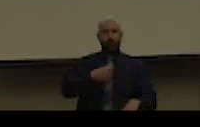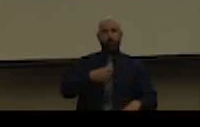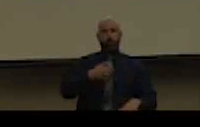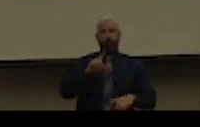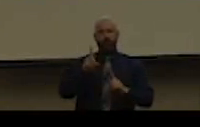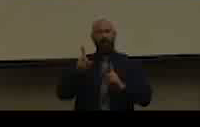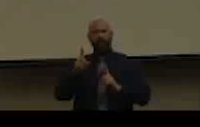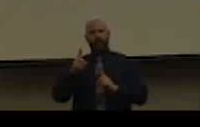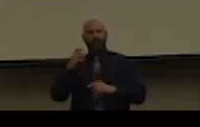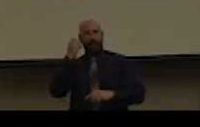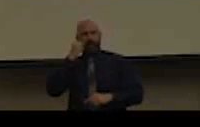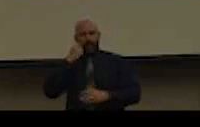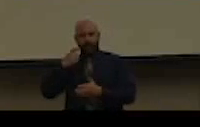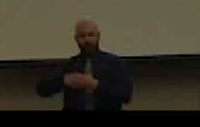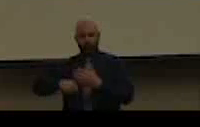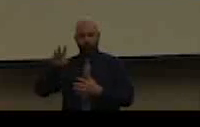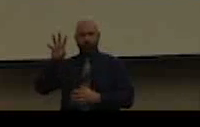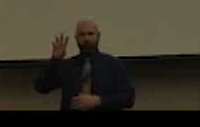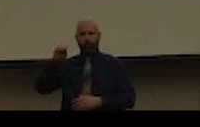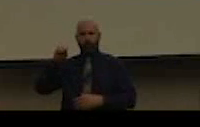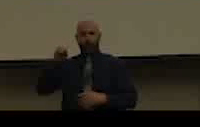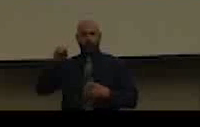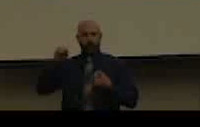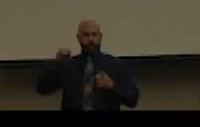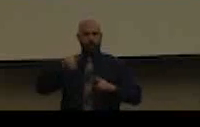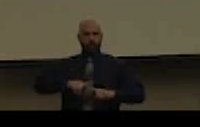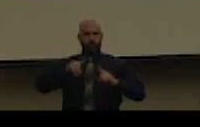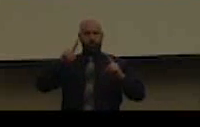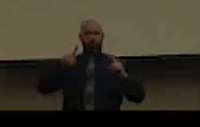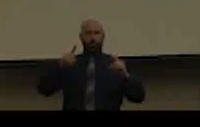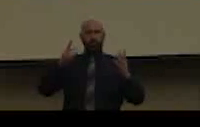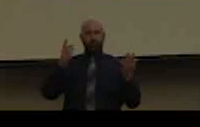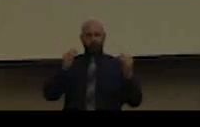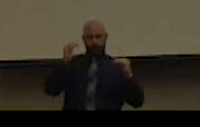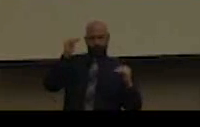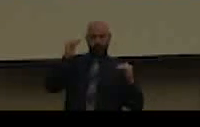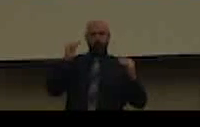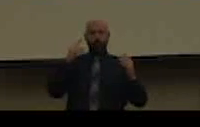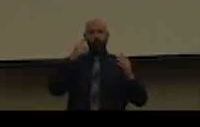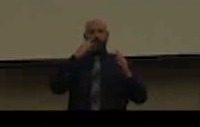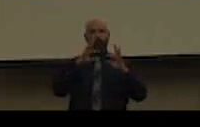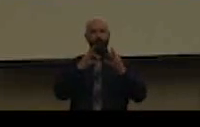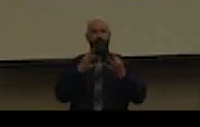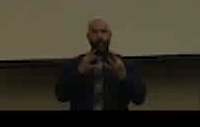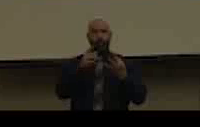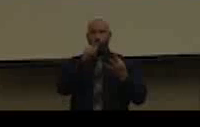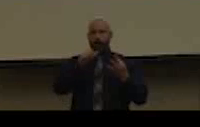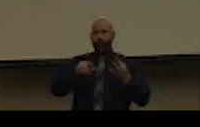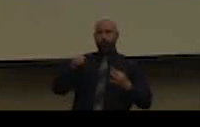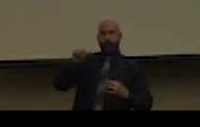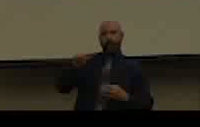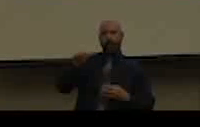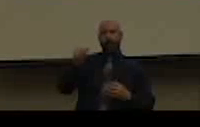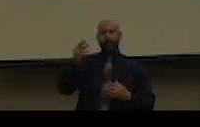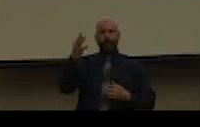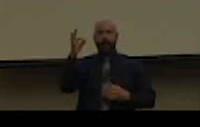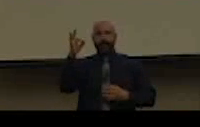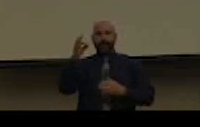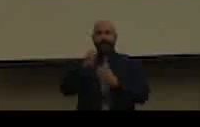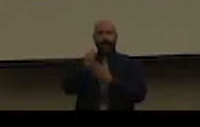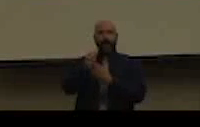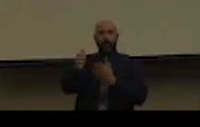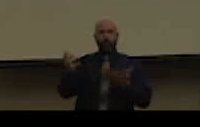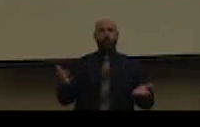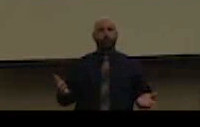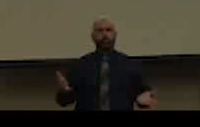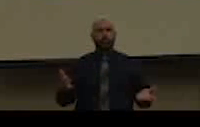is a big difference for a family that is struggling financially to make up, all in the name of trying to get their family to a different place